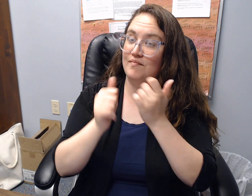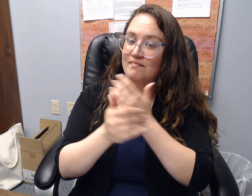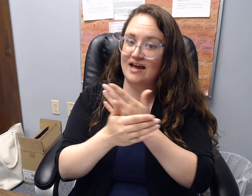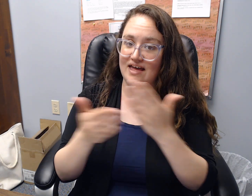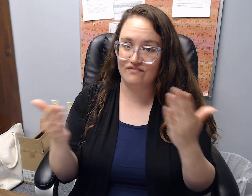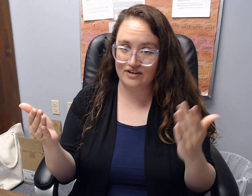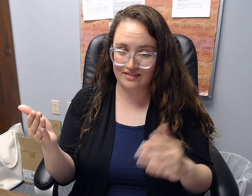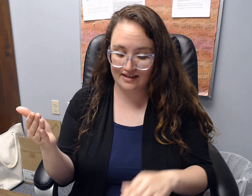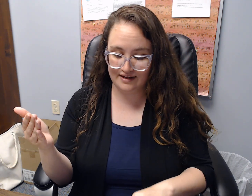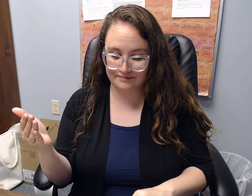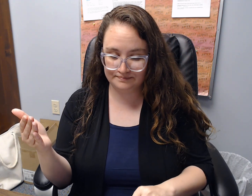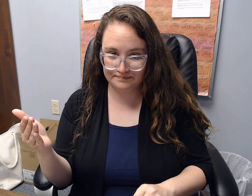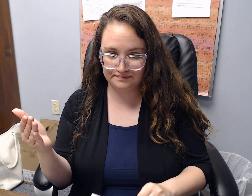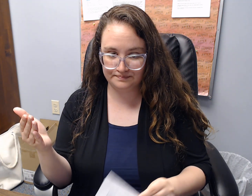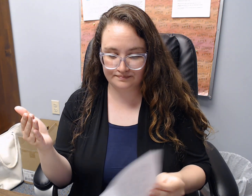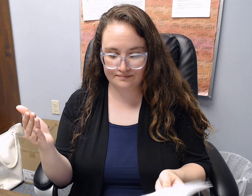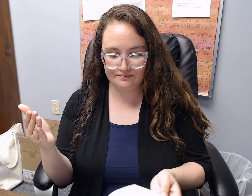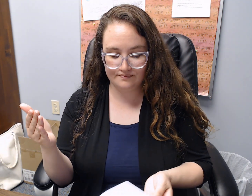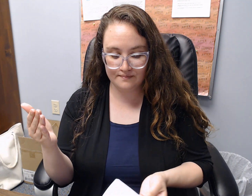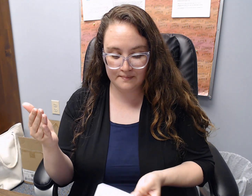my everything.